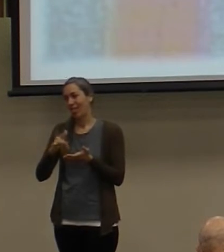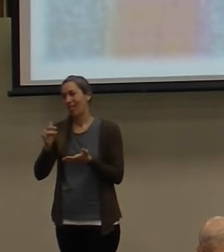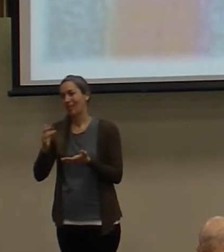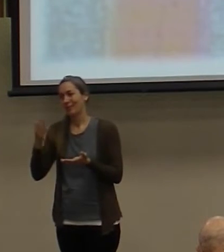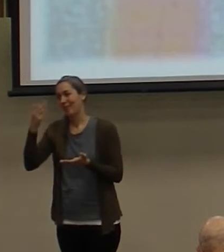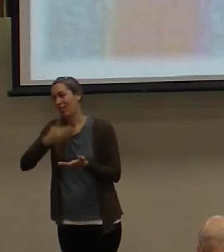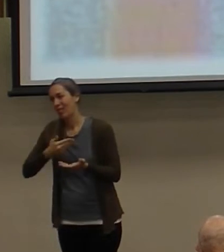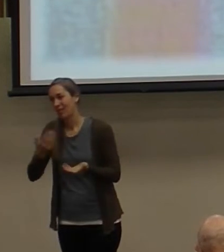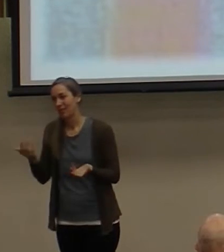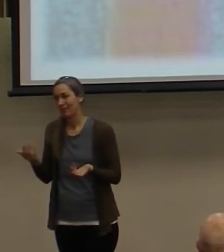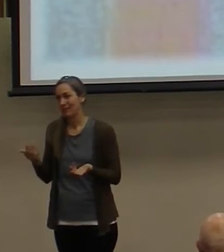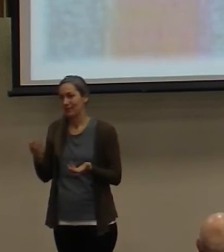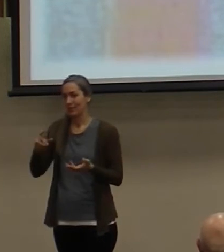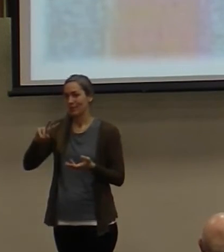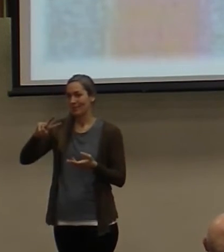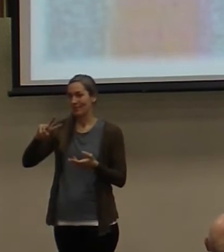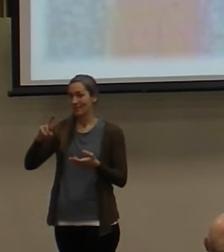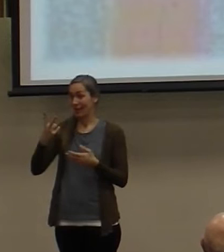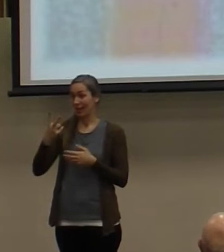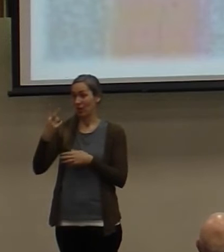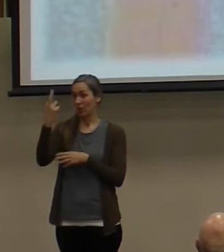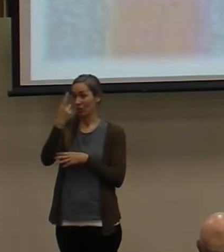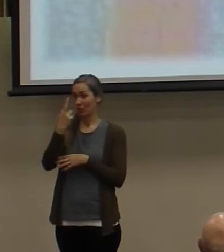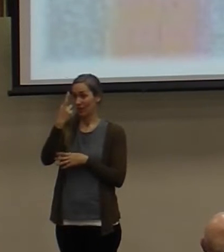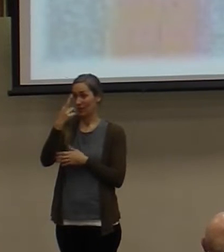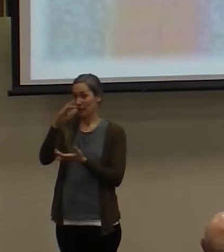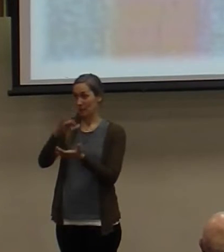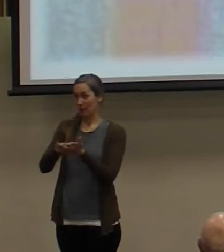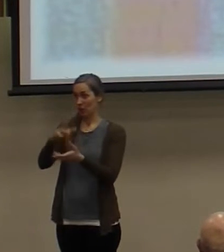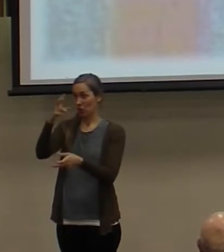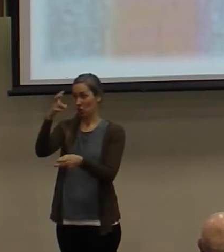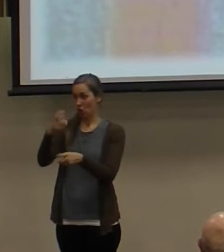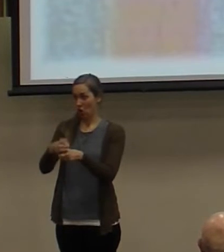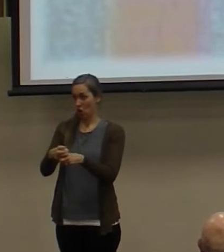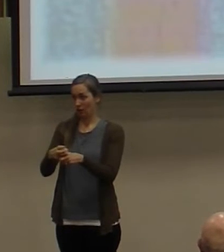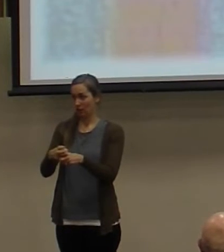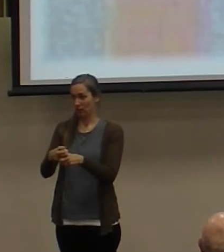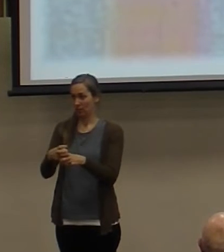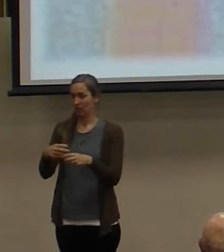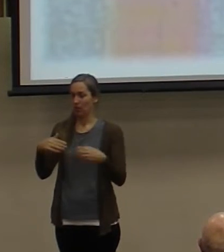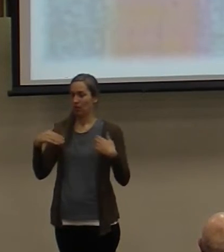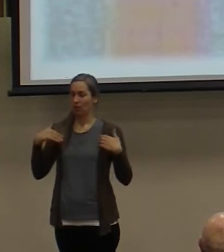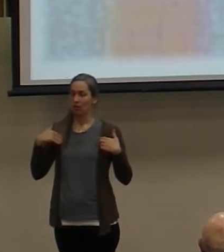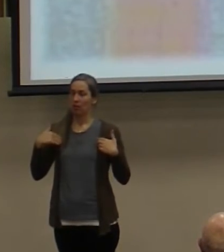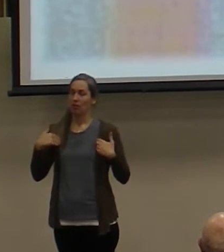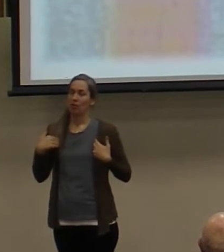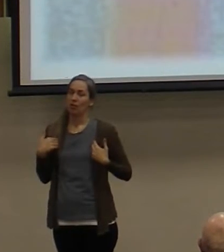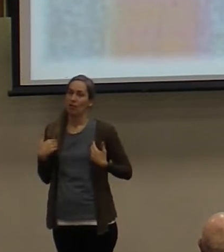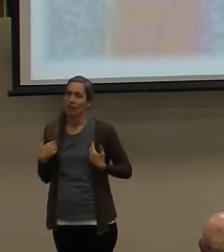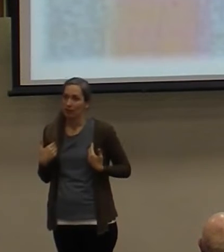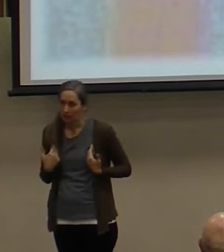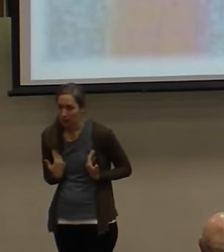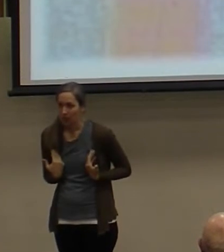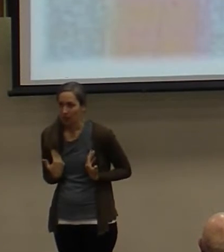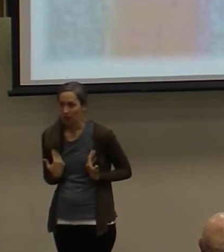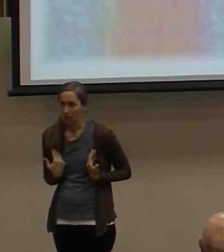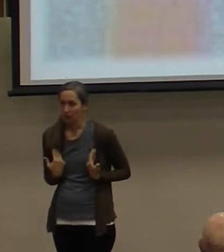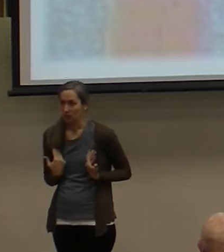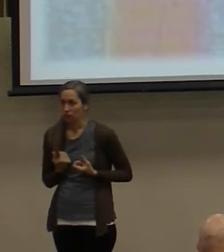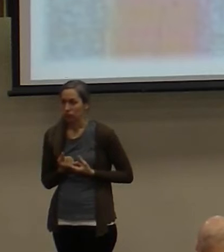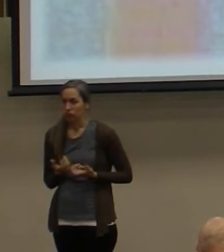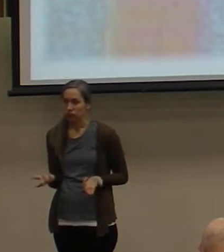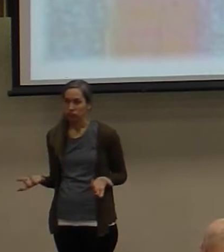us to the second point, and the second reason that marriage is hard because of the fatigue factor. The